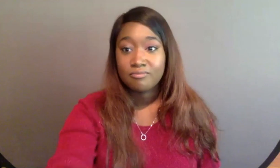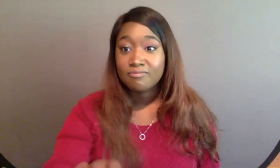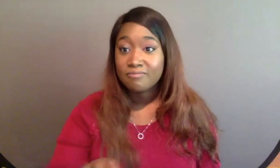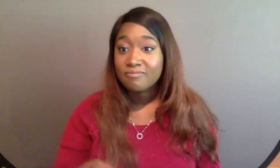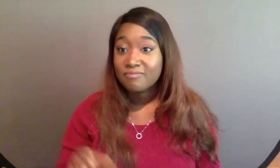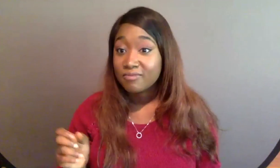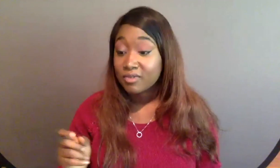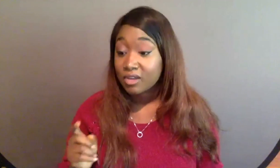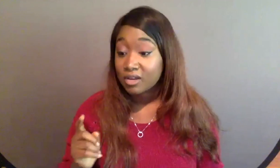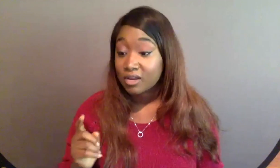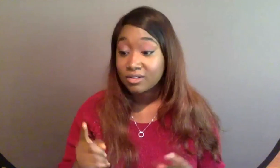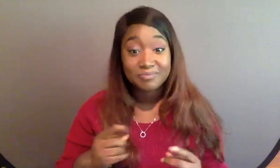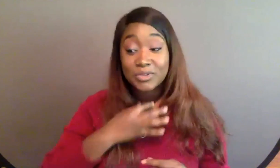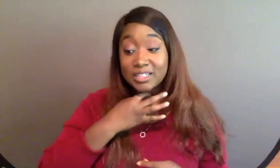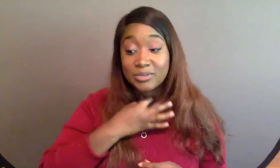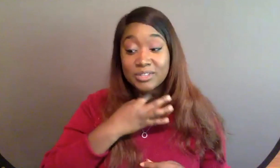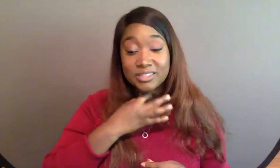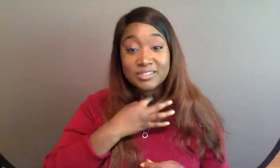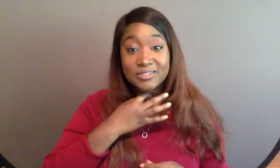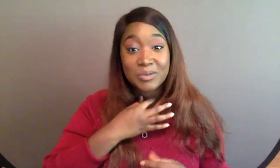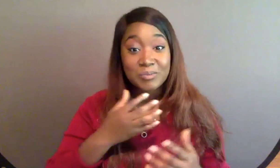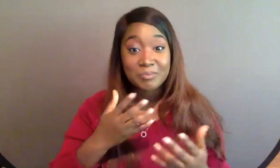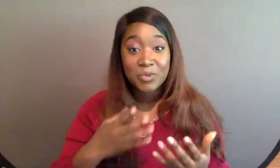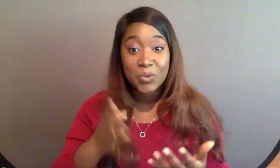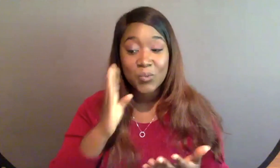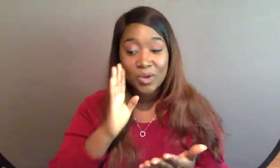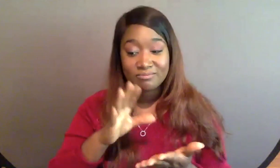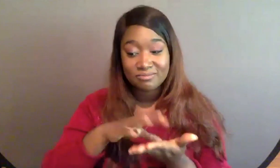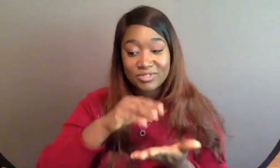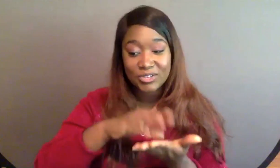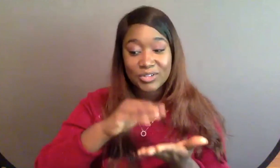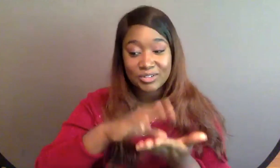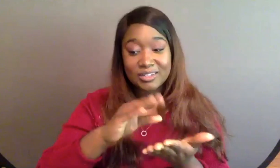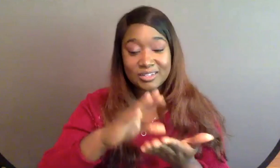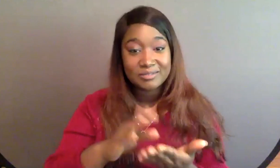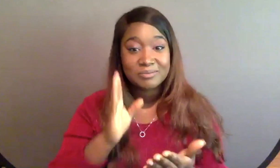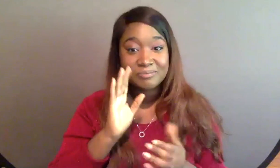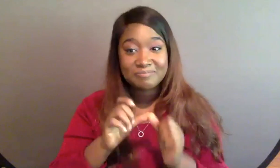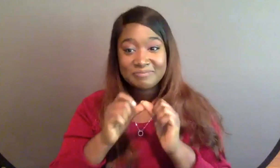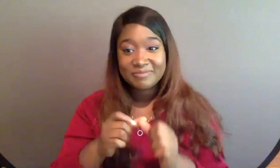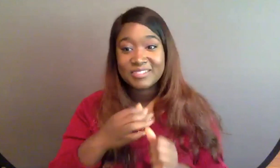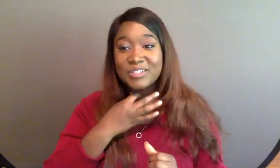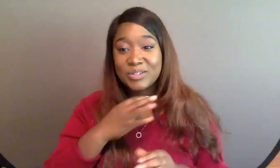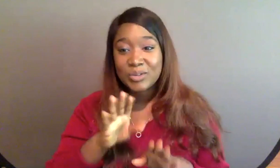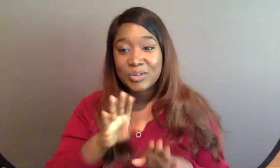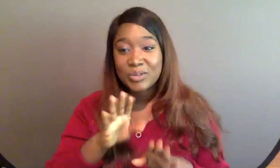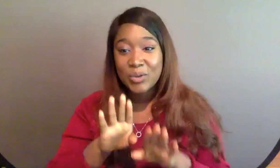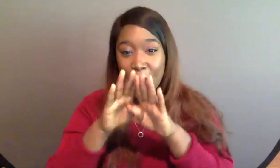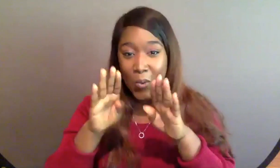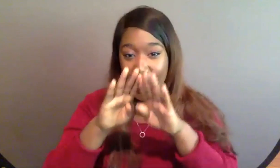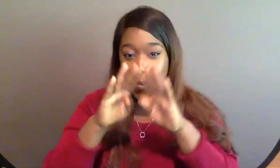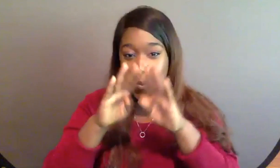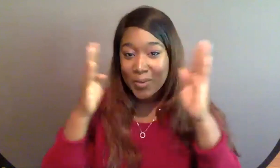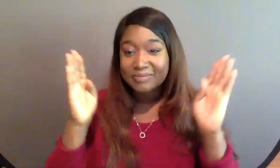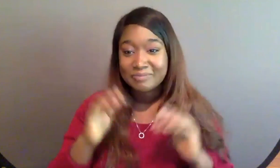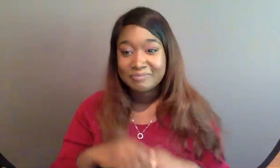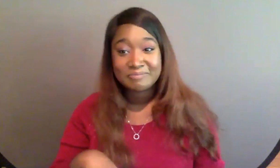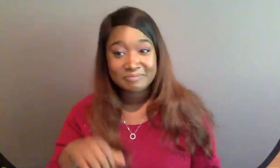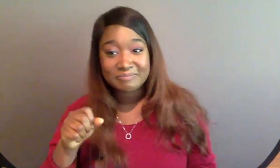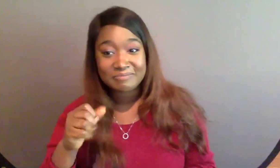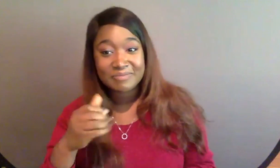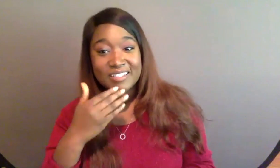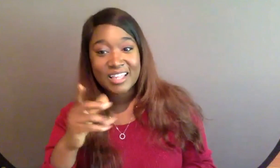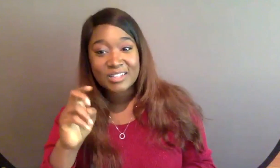curious, and we want to be learning and curious and yes. open to learn. Yes, yes. Thank you, Donna. You're welcome. It's very